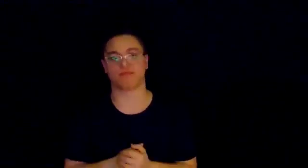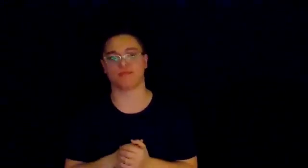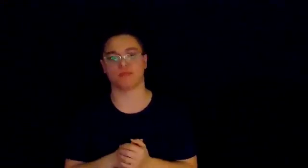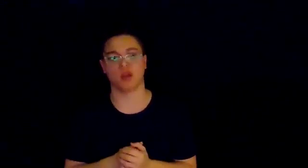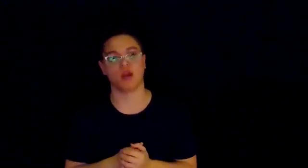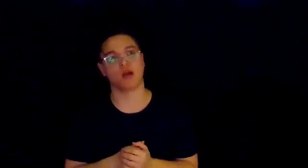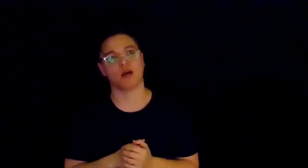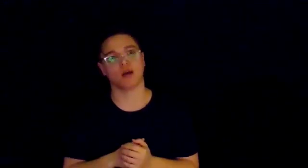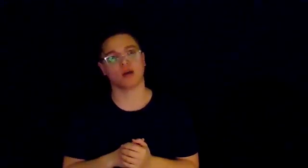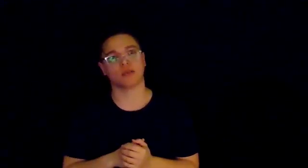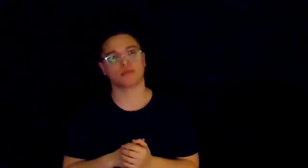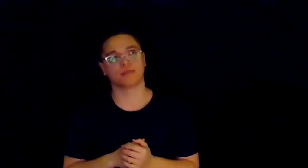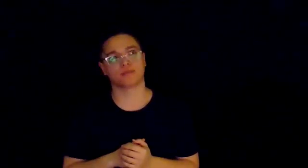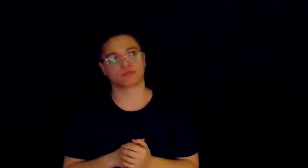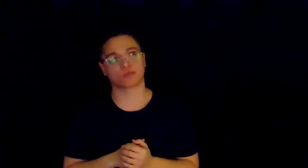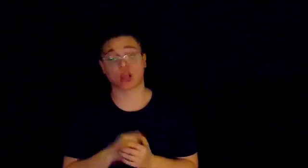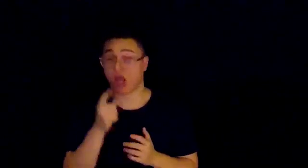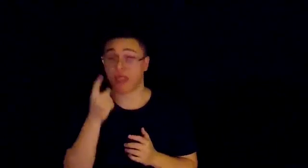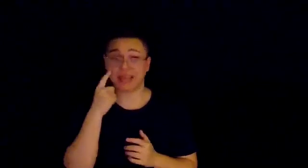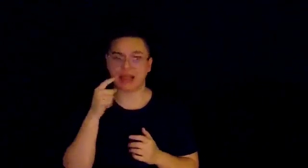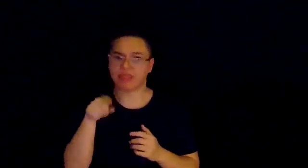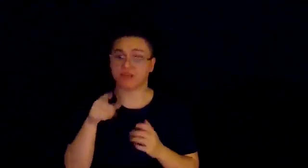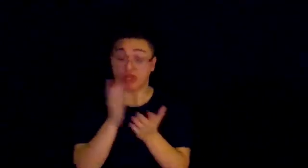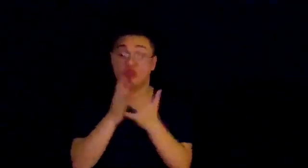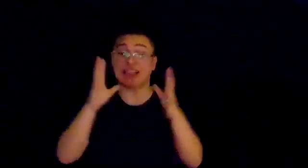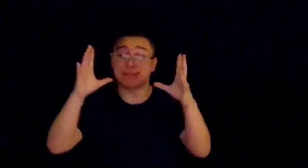and say, I can manage this money myself.